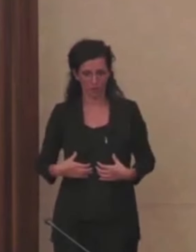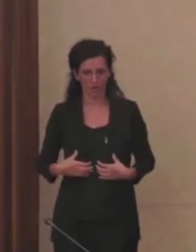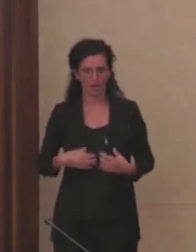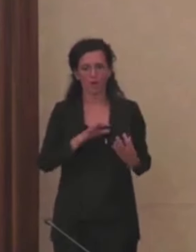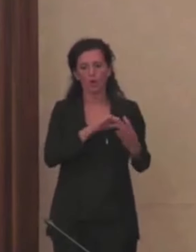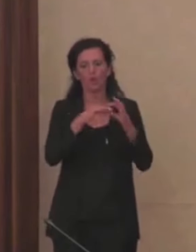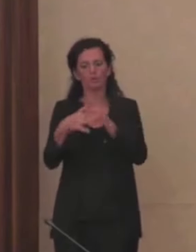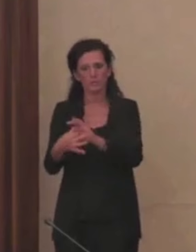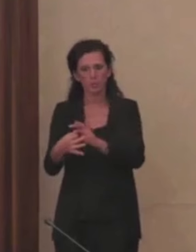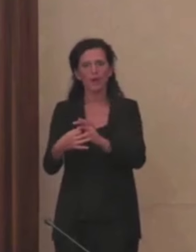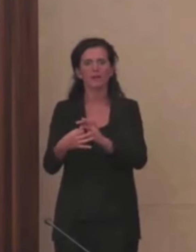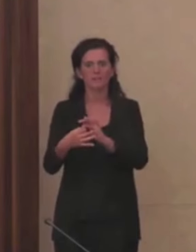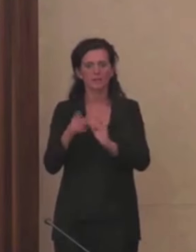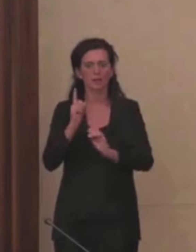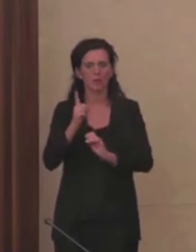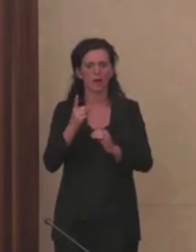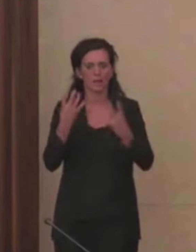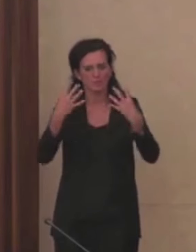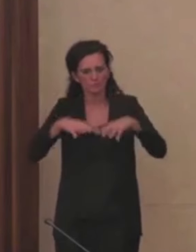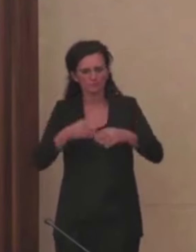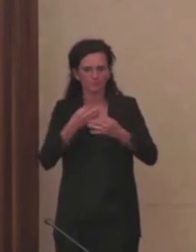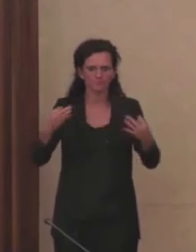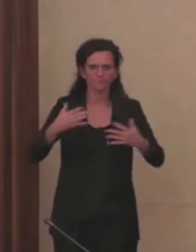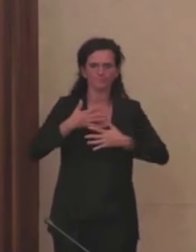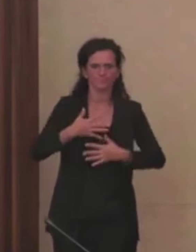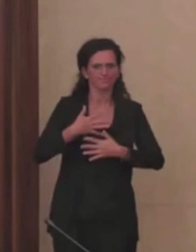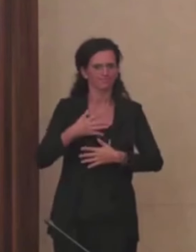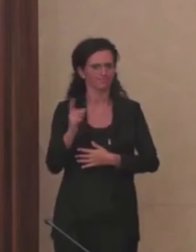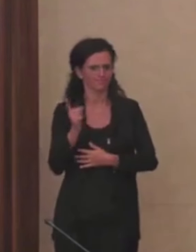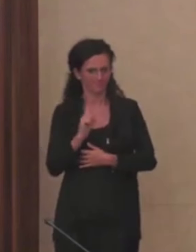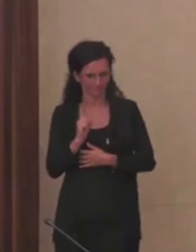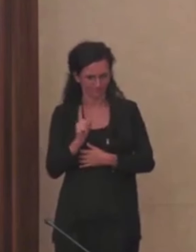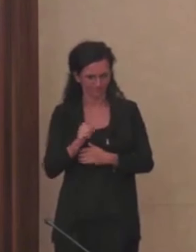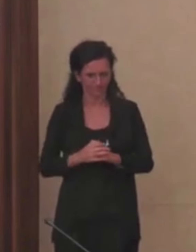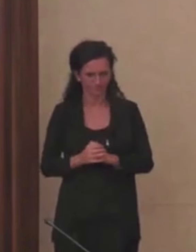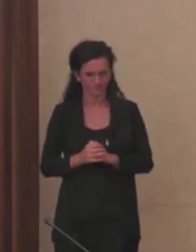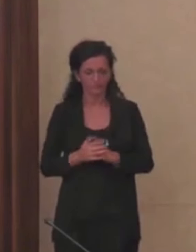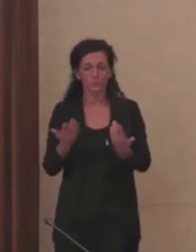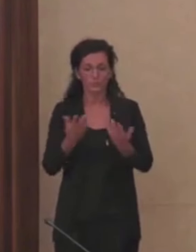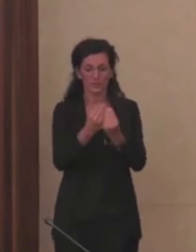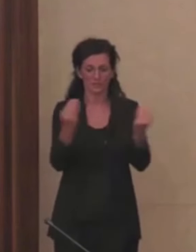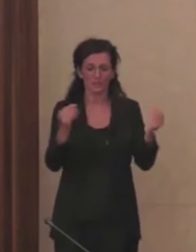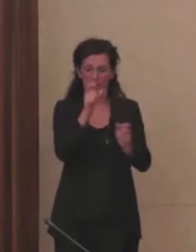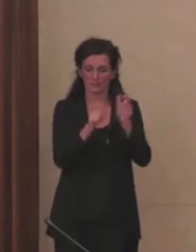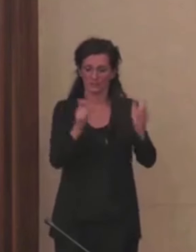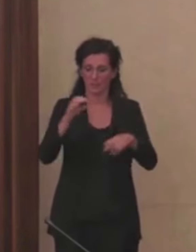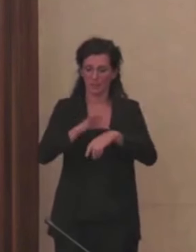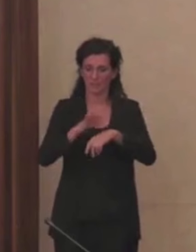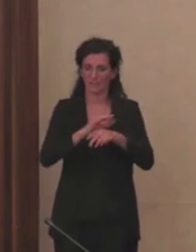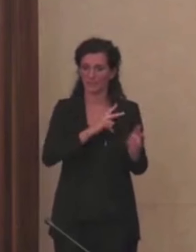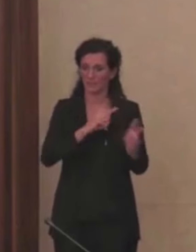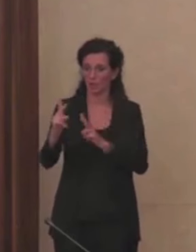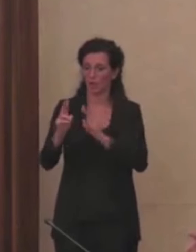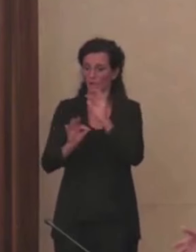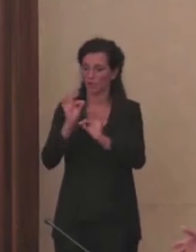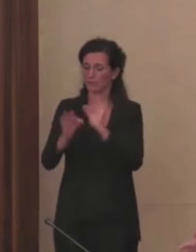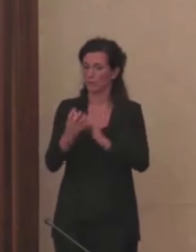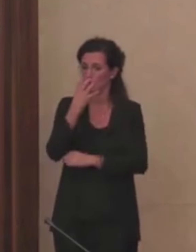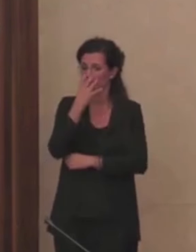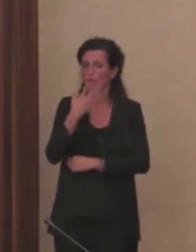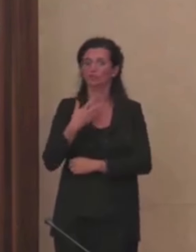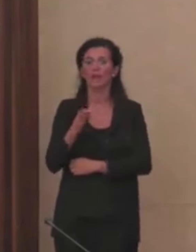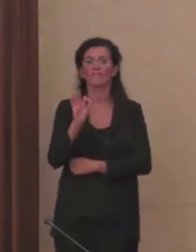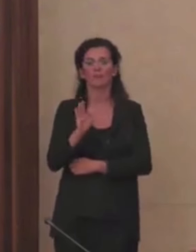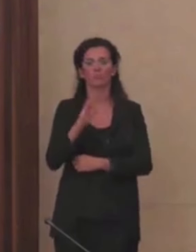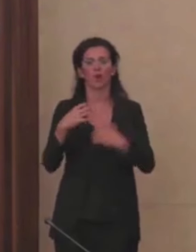cause many problems at a respiratory level, meaning that patients in the ICU